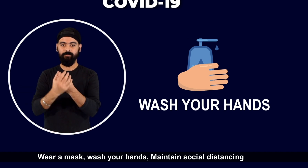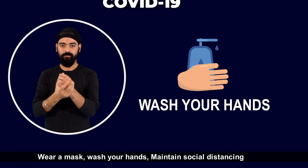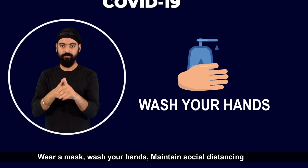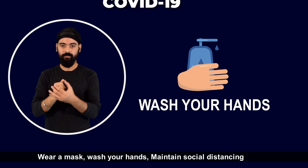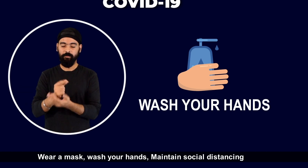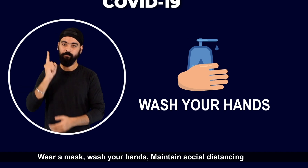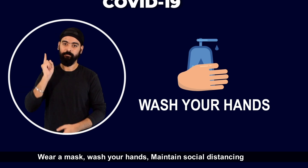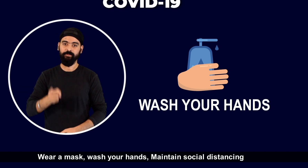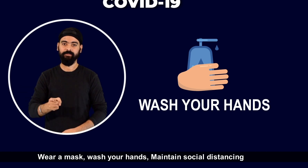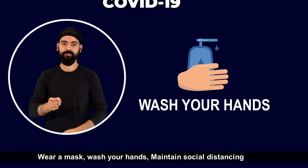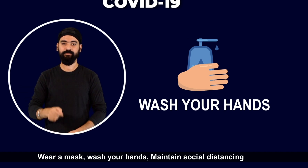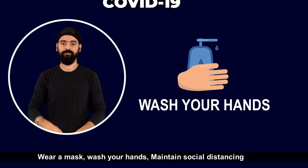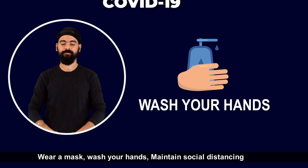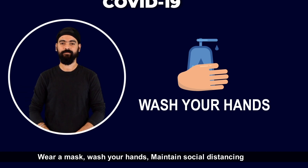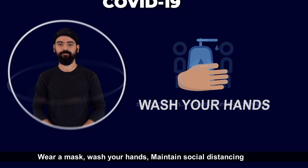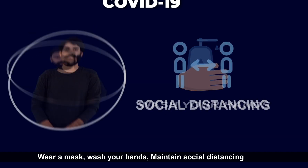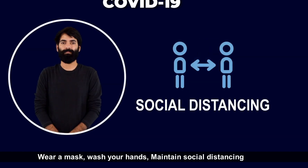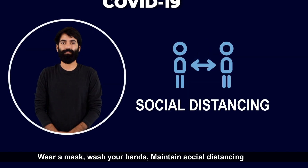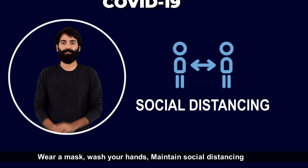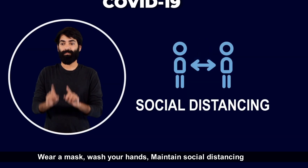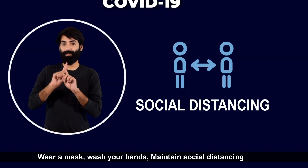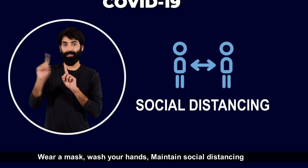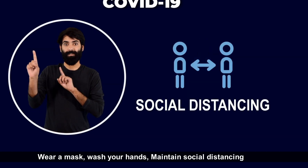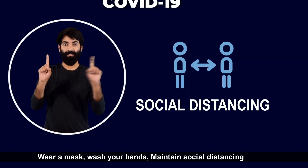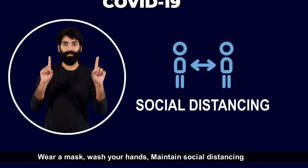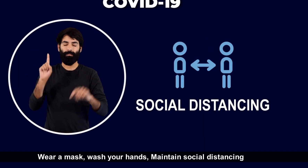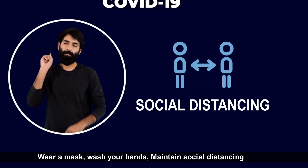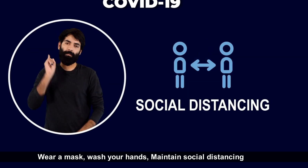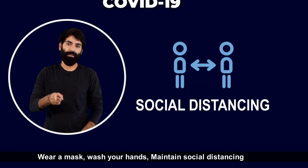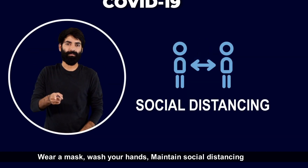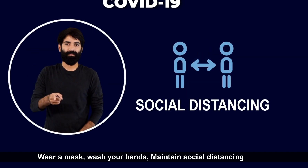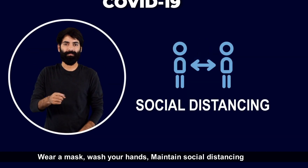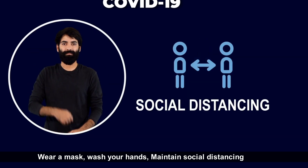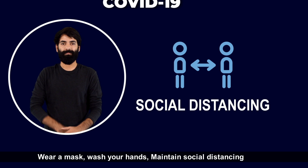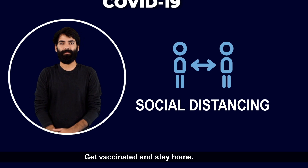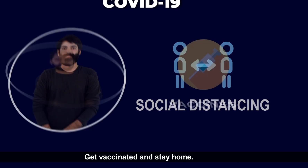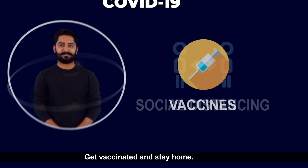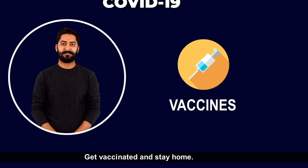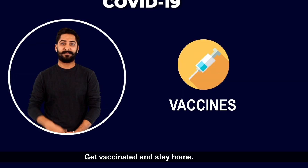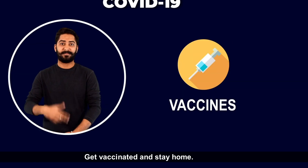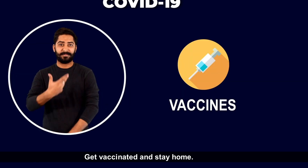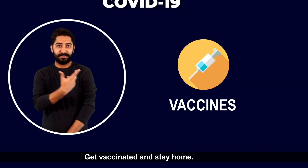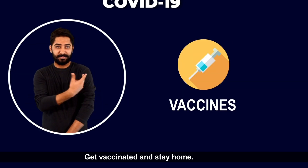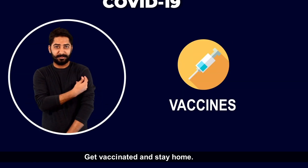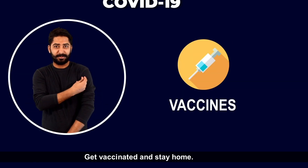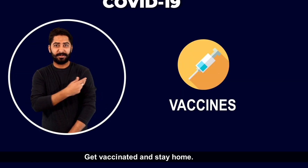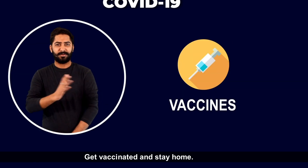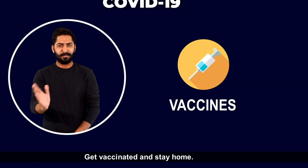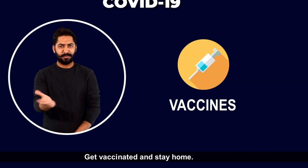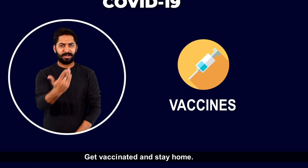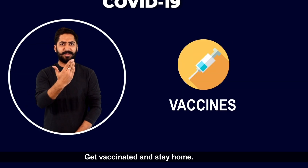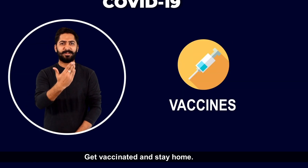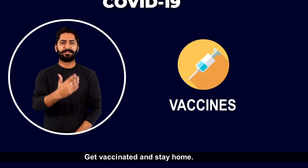Wash your hands Maintain social distancing Get vaccinated and stay home